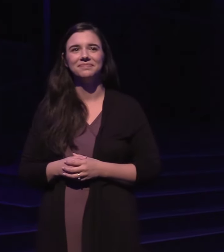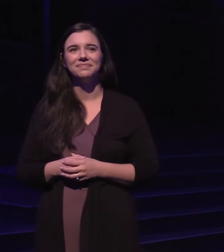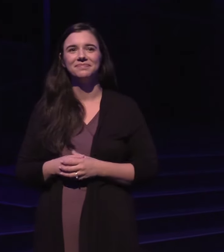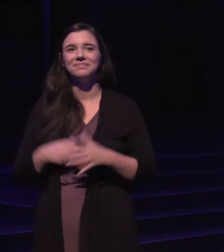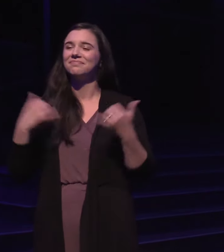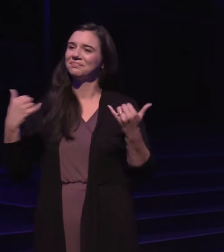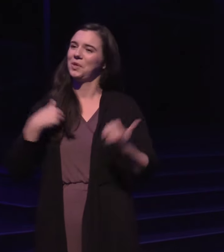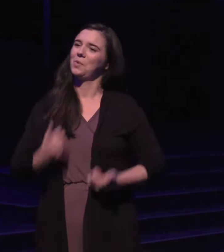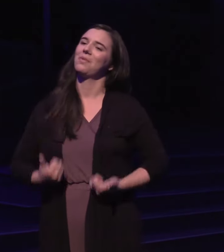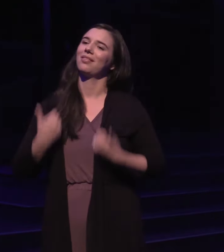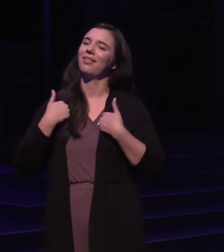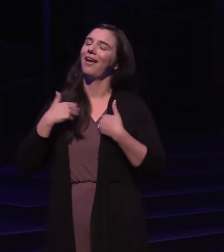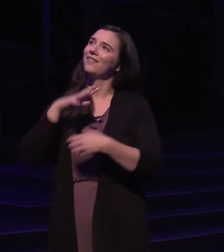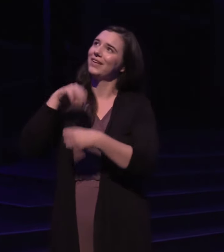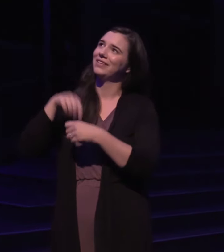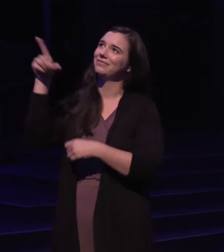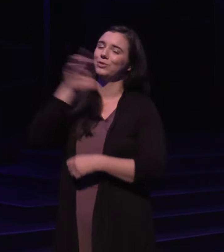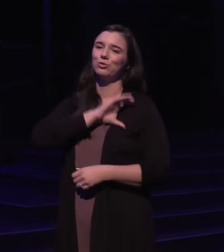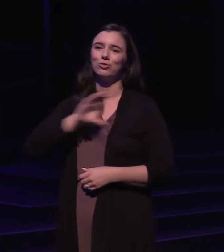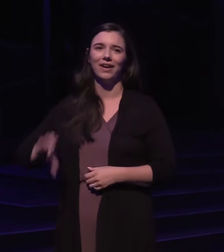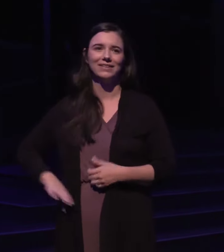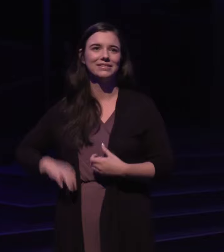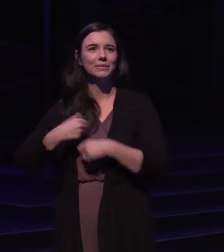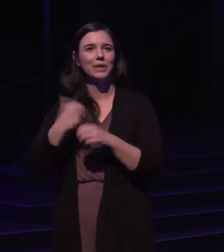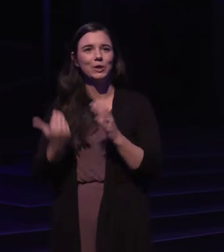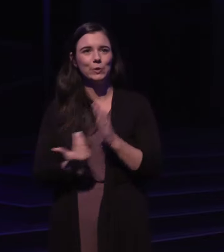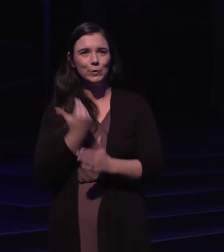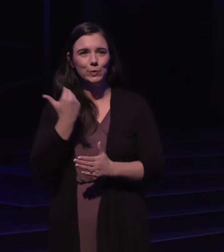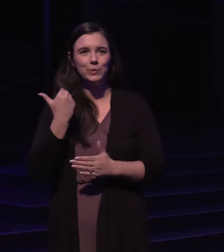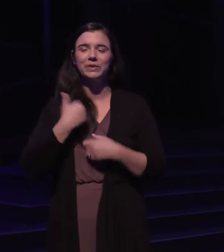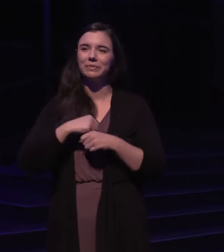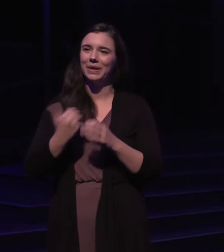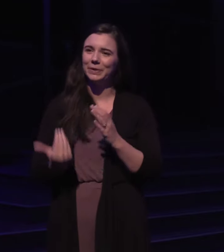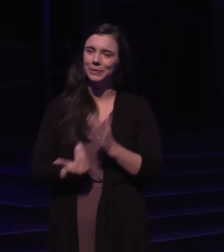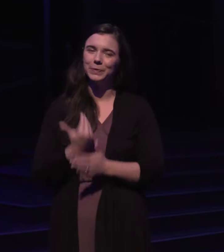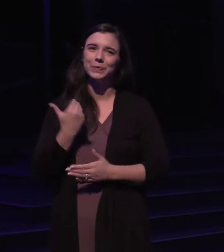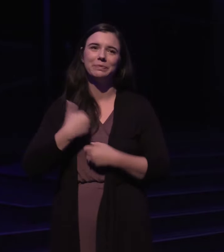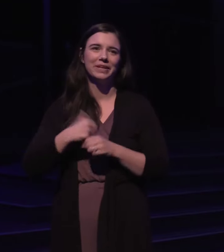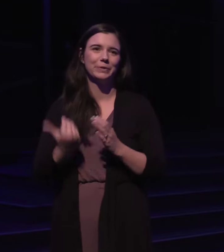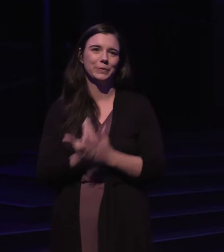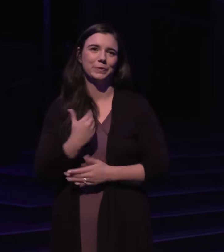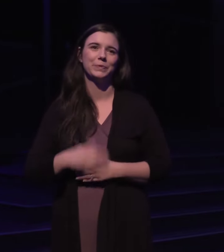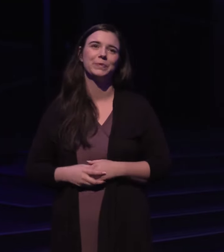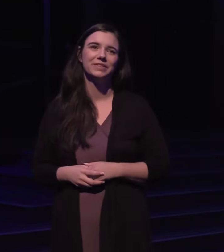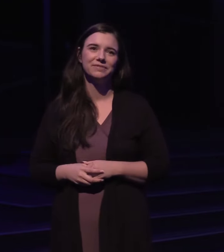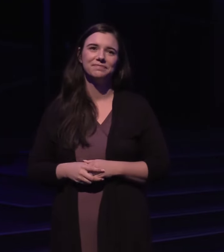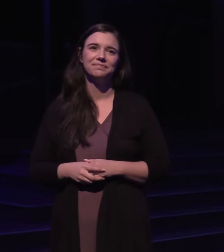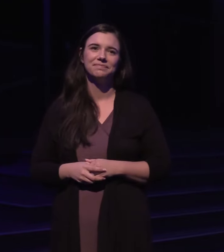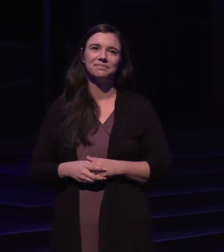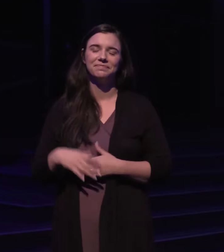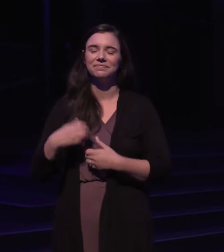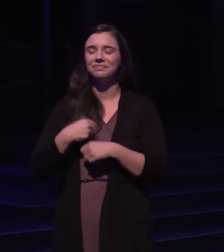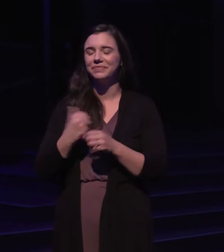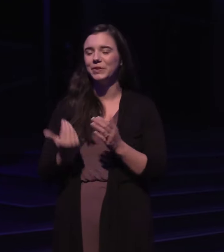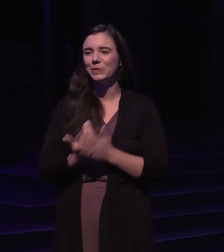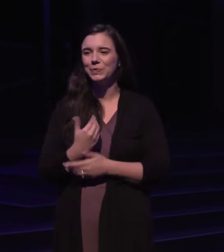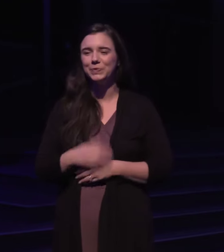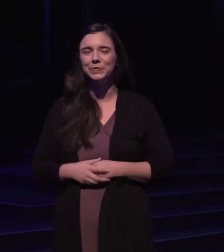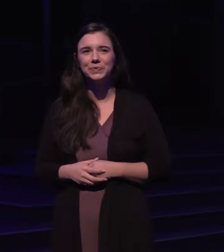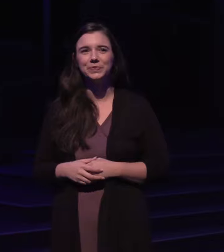Now I am alive in Christ. Made new. Made new. Made new. Made new.